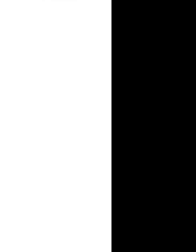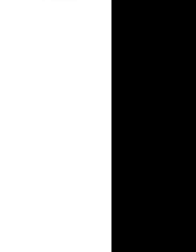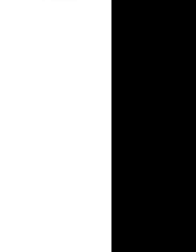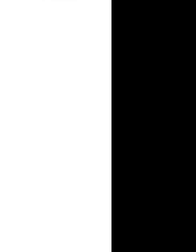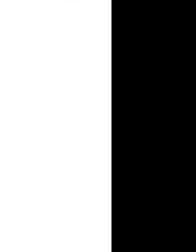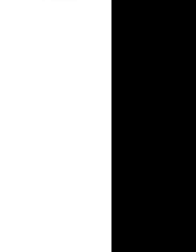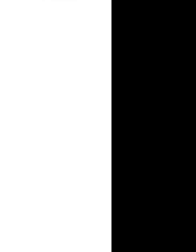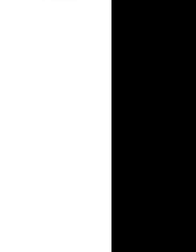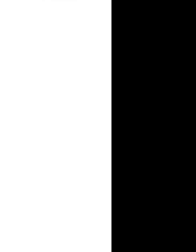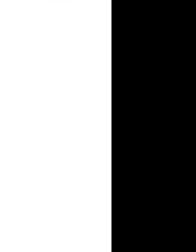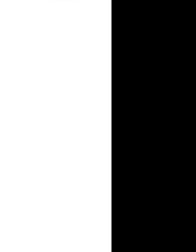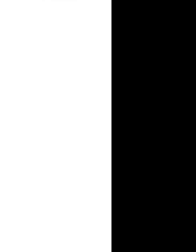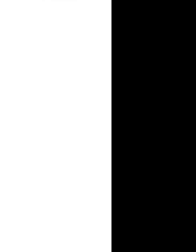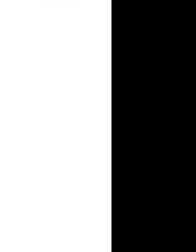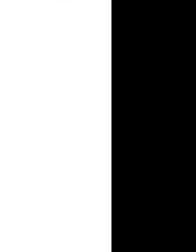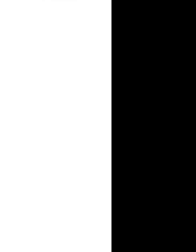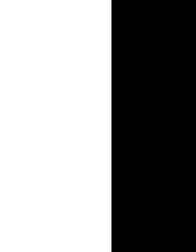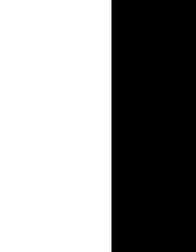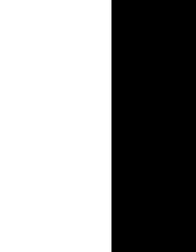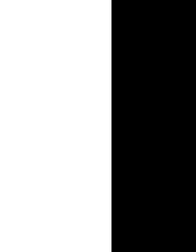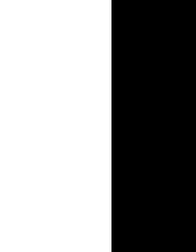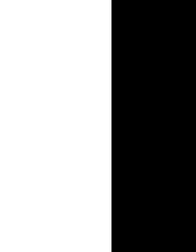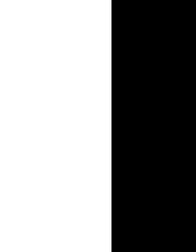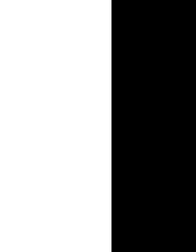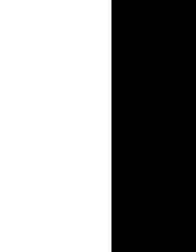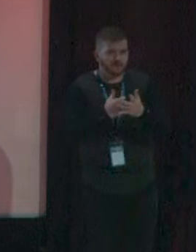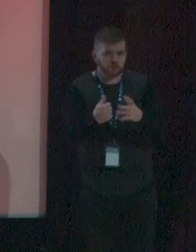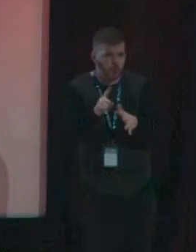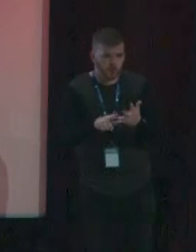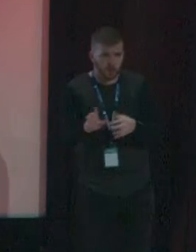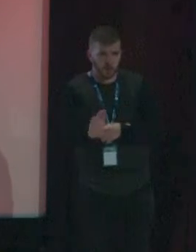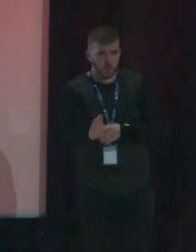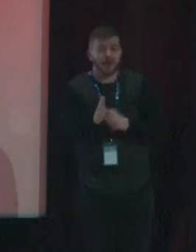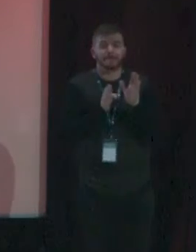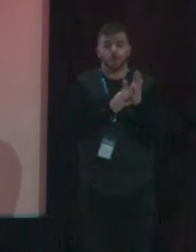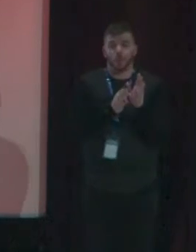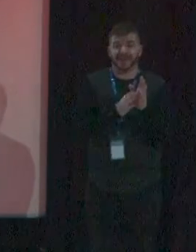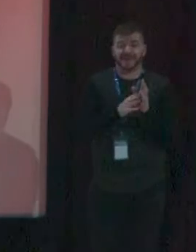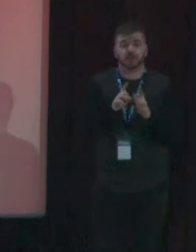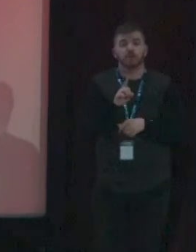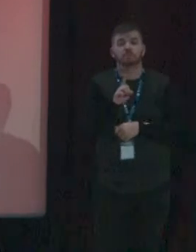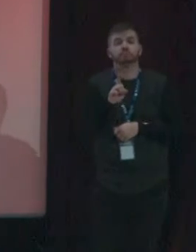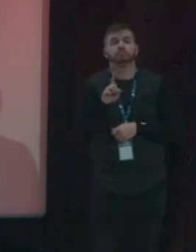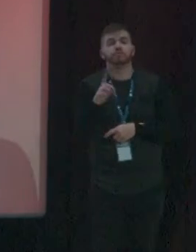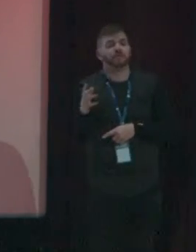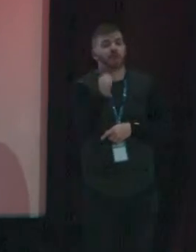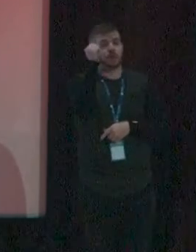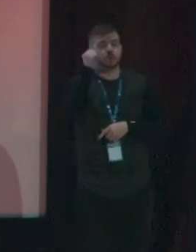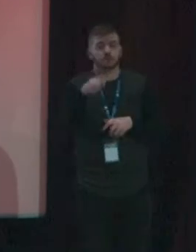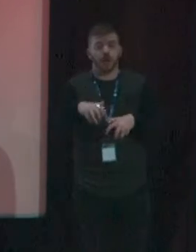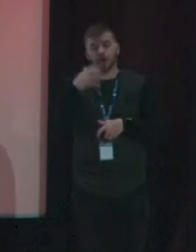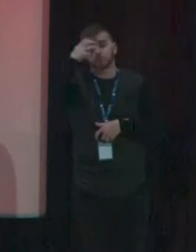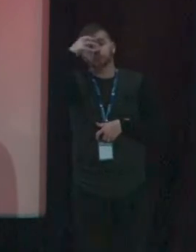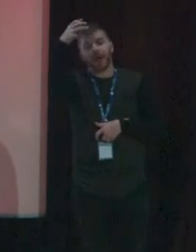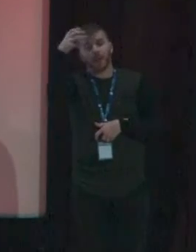is Morkin, let's not call him Frodo's, adventure, okay? And Morkin goes off and finds the Ice Crown and then finds a